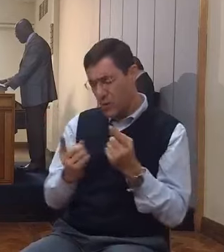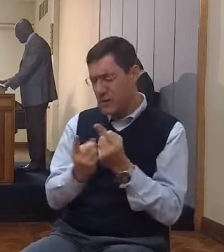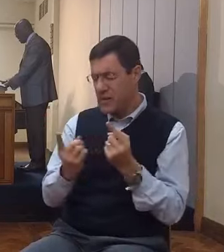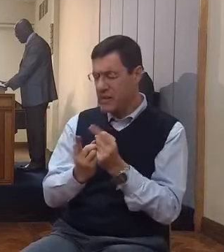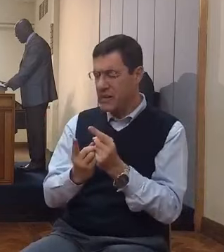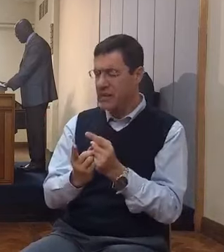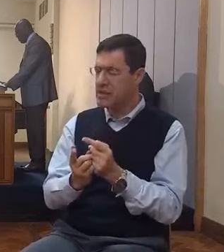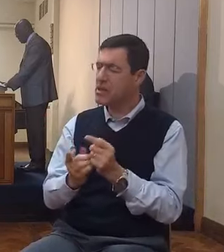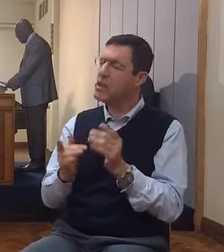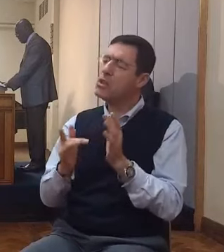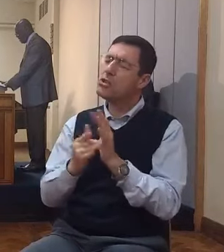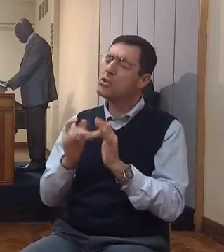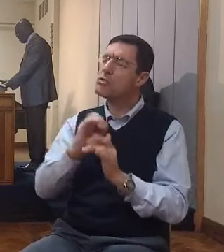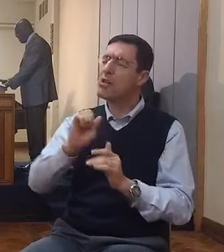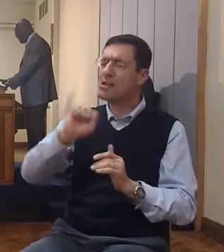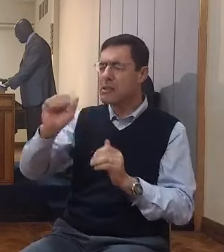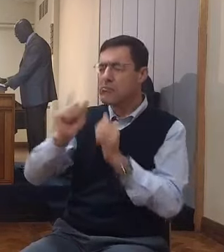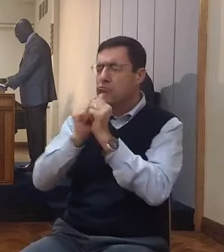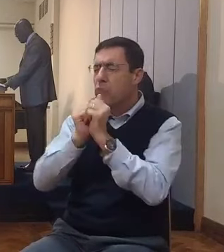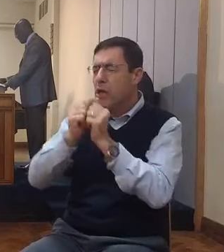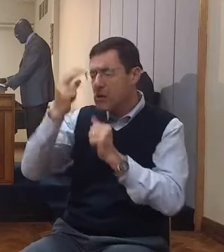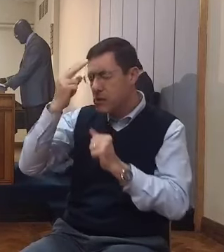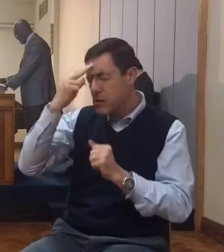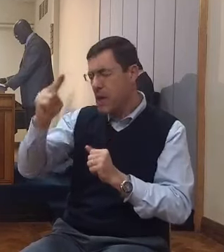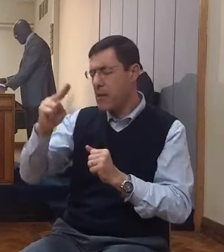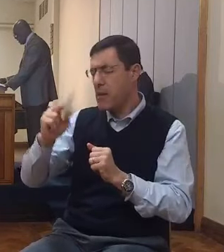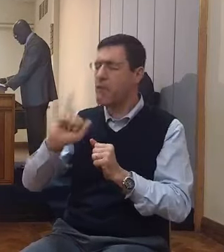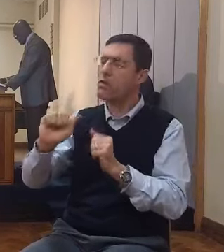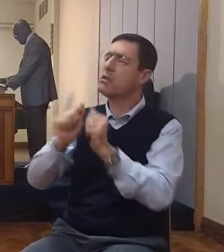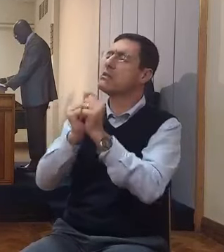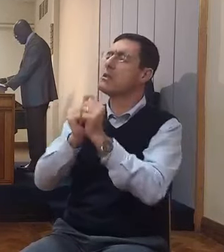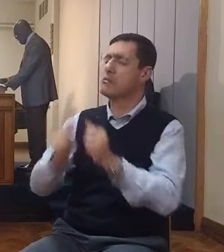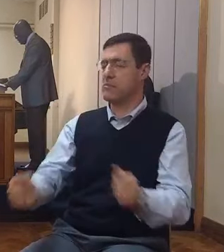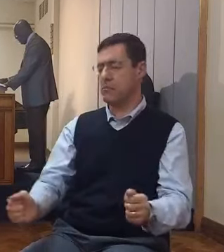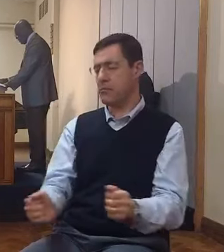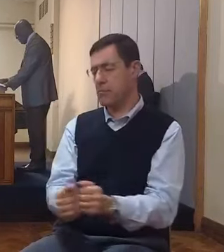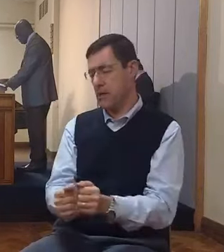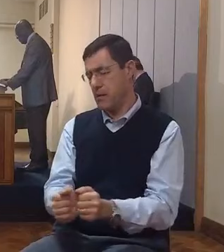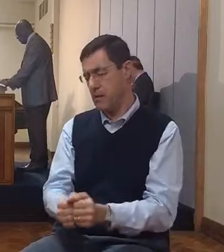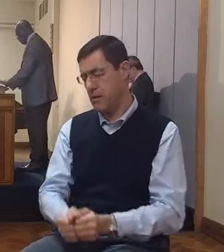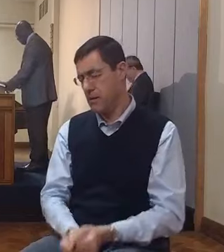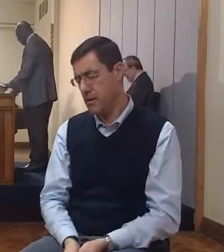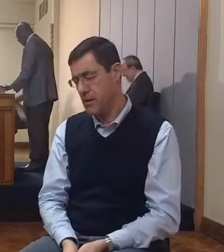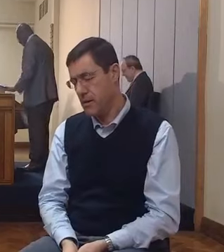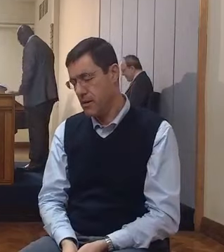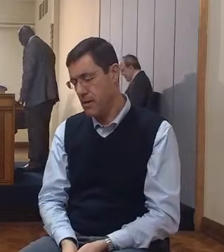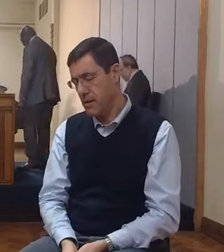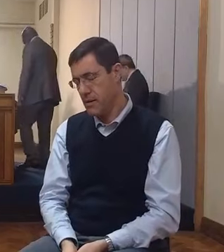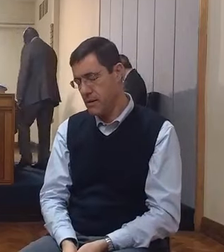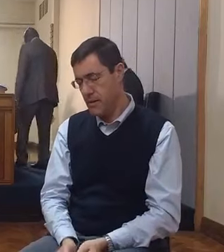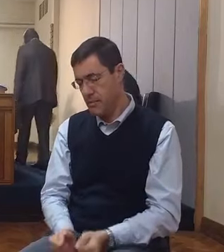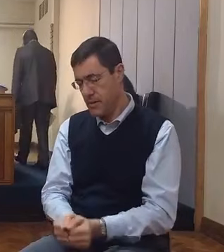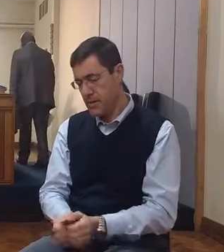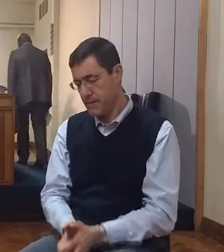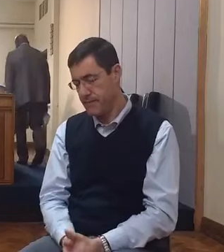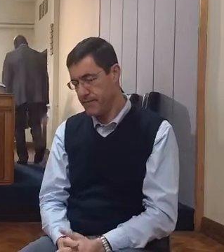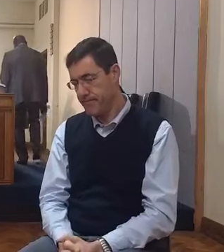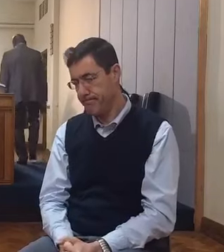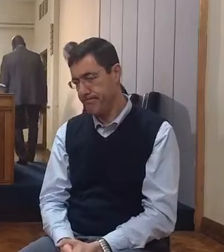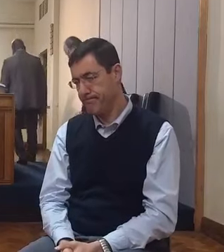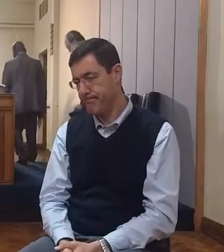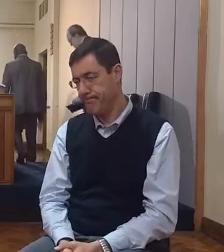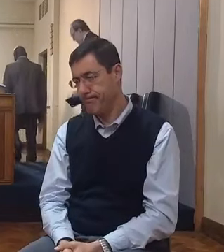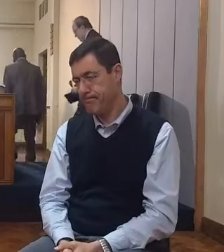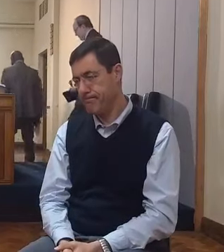Christ Jesus, our Lord and Savior, and for his sake. Amen. Amen.